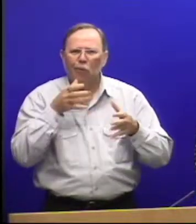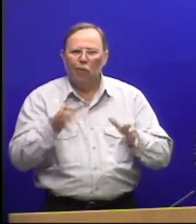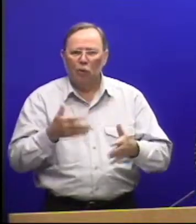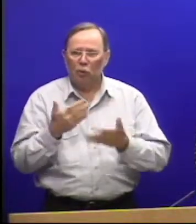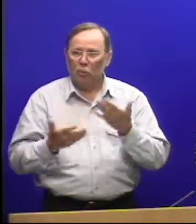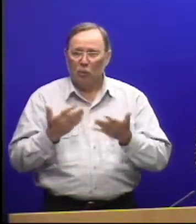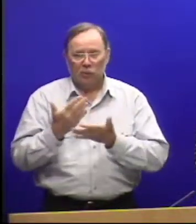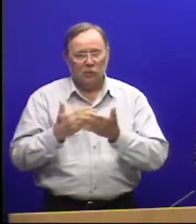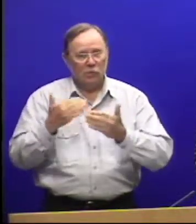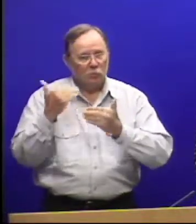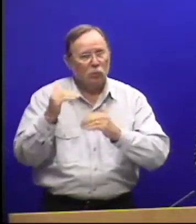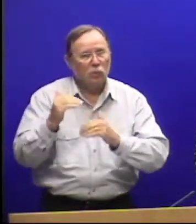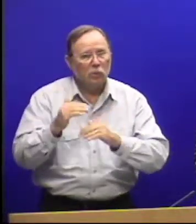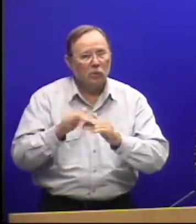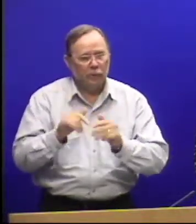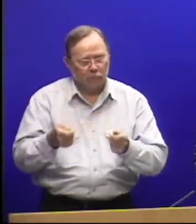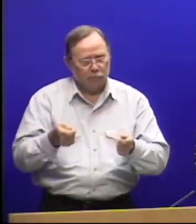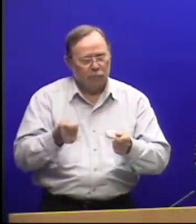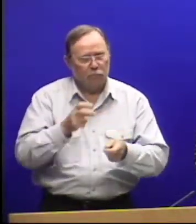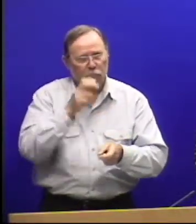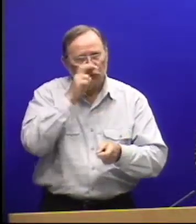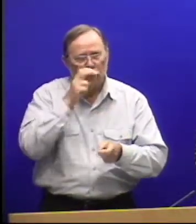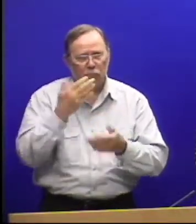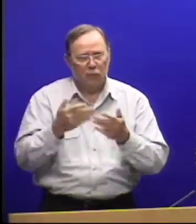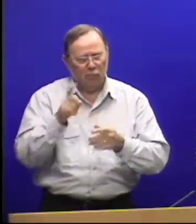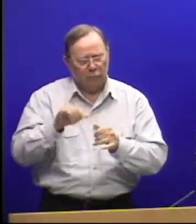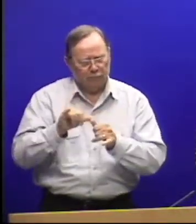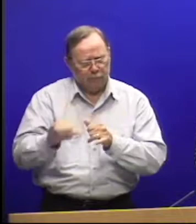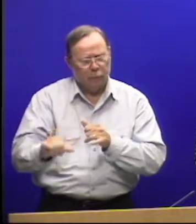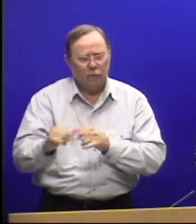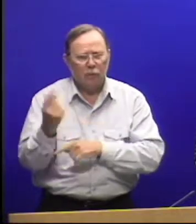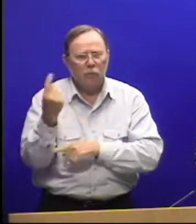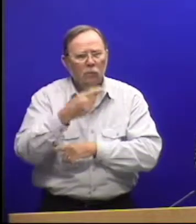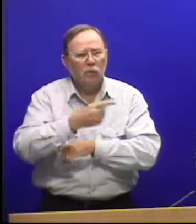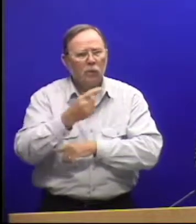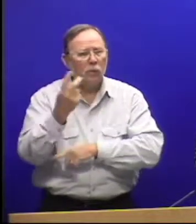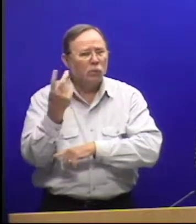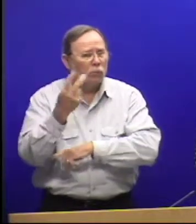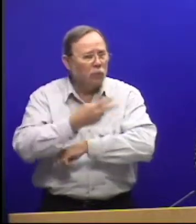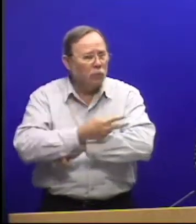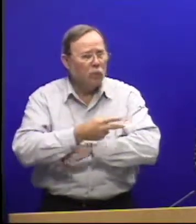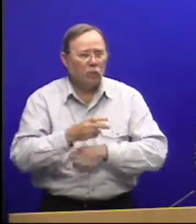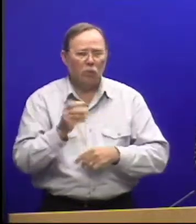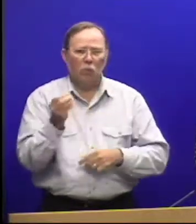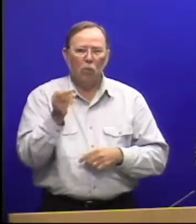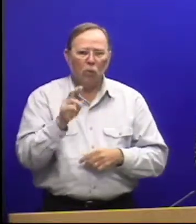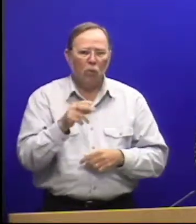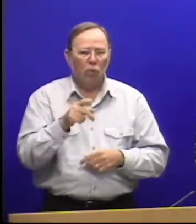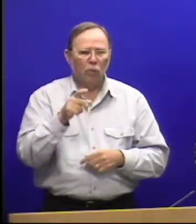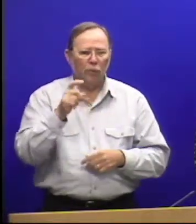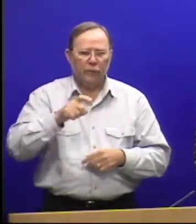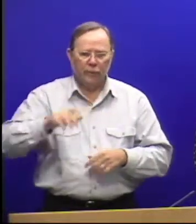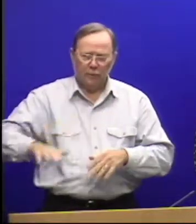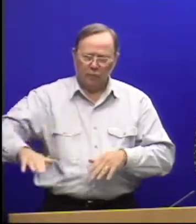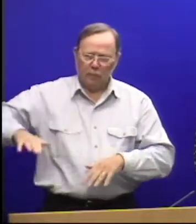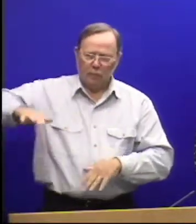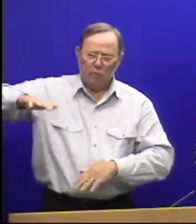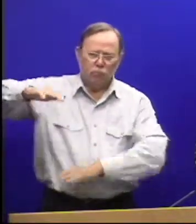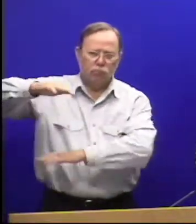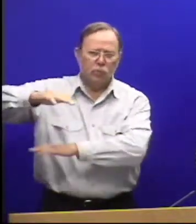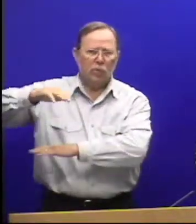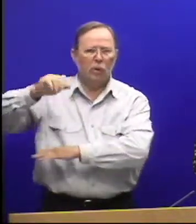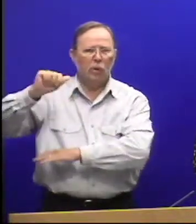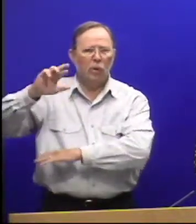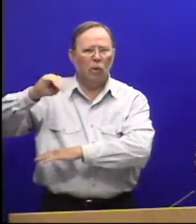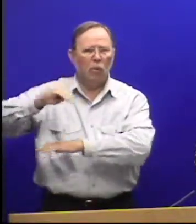that. They might say, nope, you need to stay in bed for a day or two, or you need to have your arm raised on a pillow,